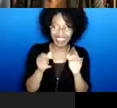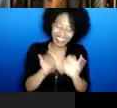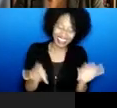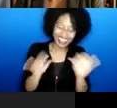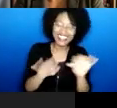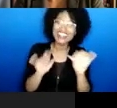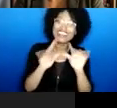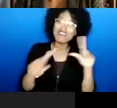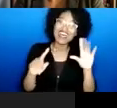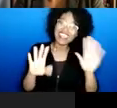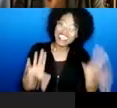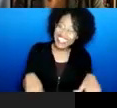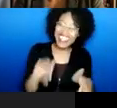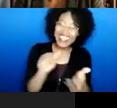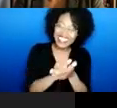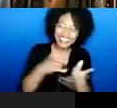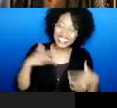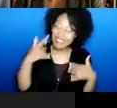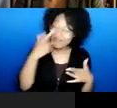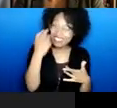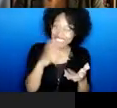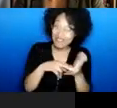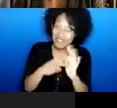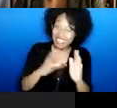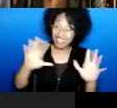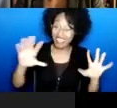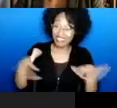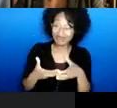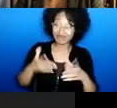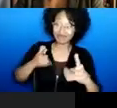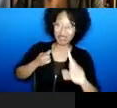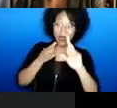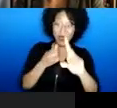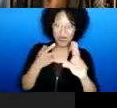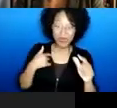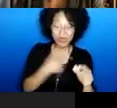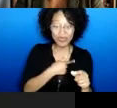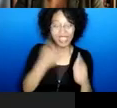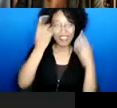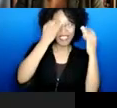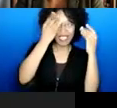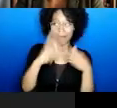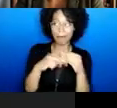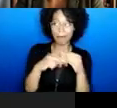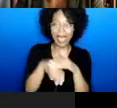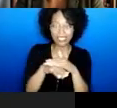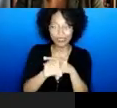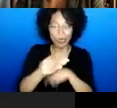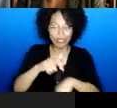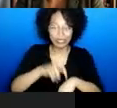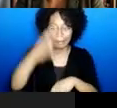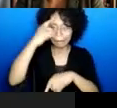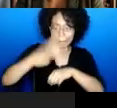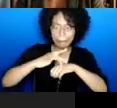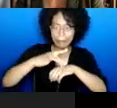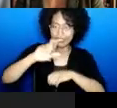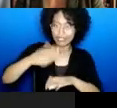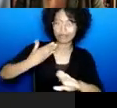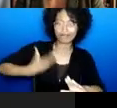very exciting thing because it's part of our goal to just make sure that we're thinking about access all the time leading up to this